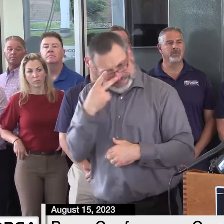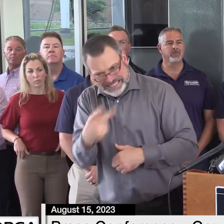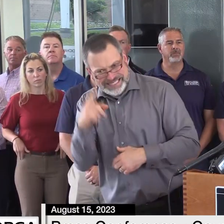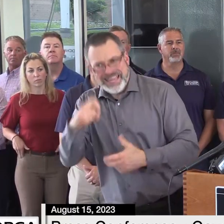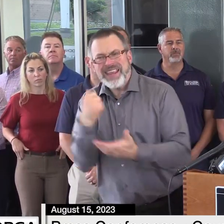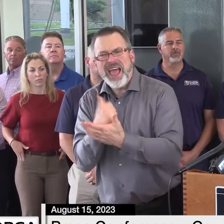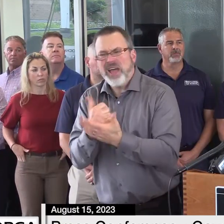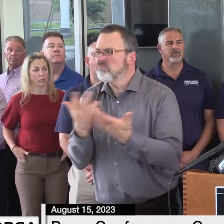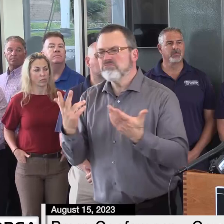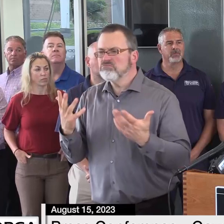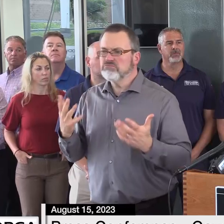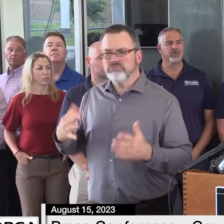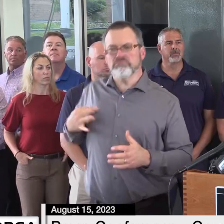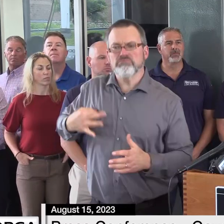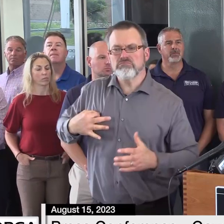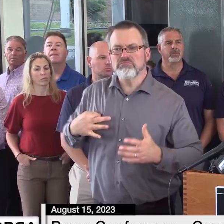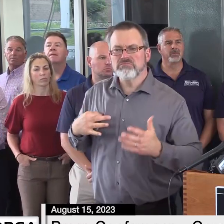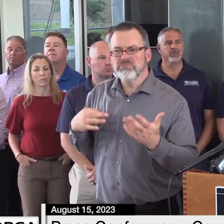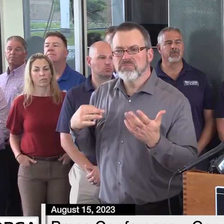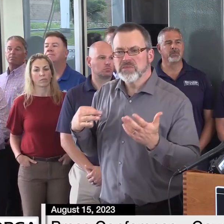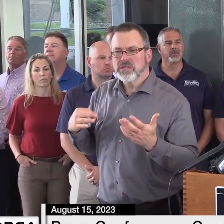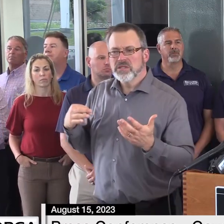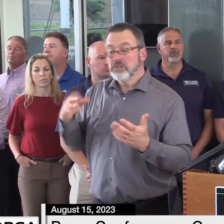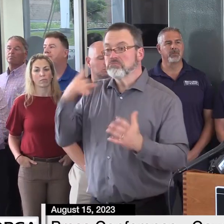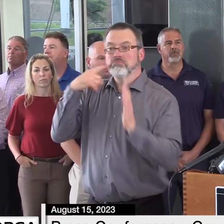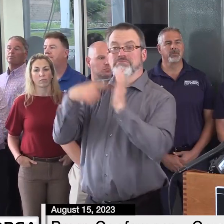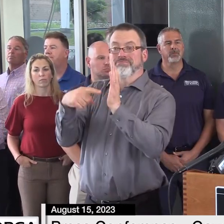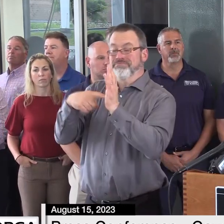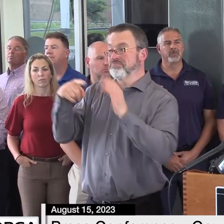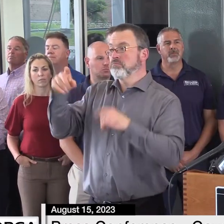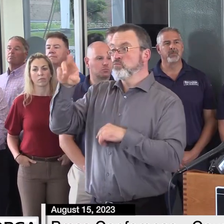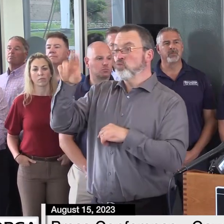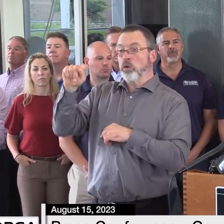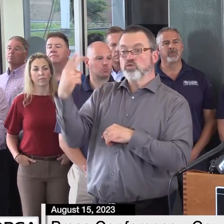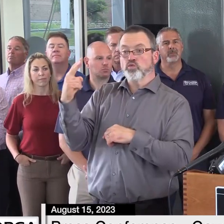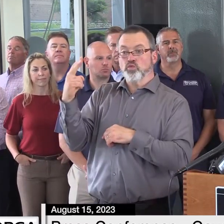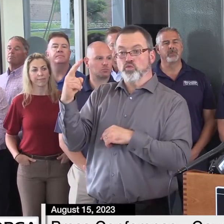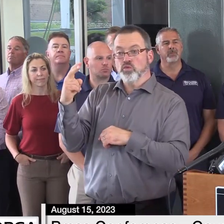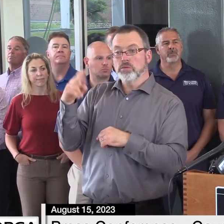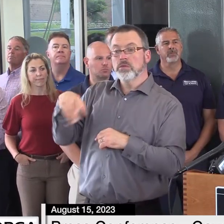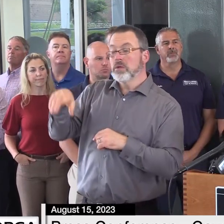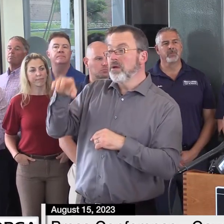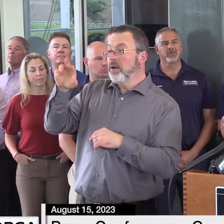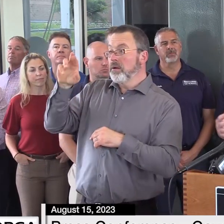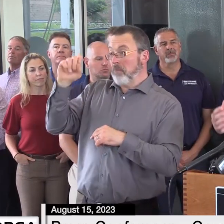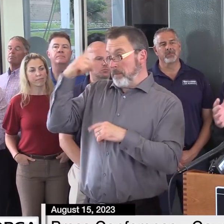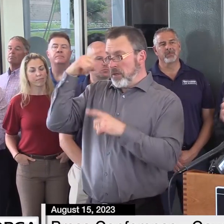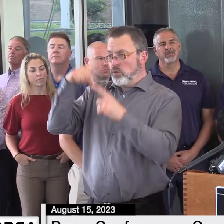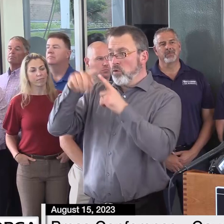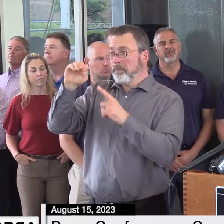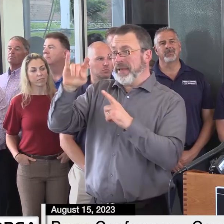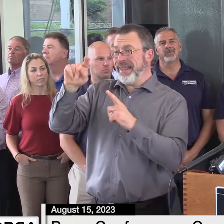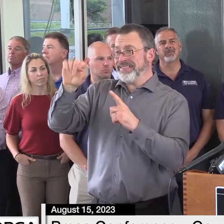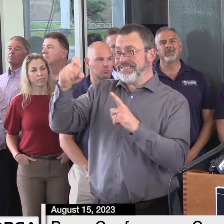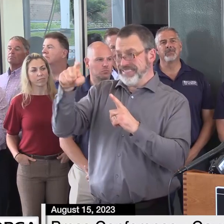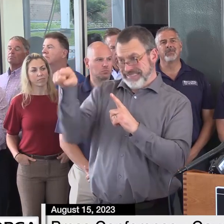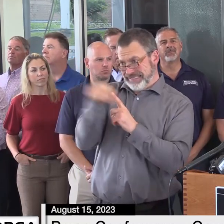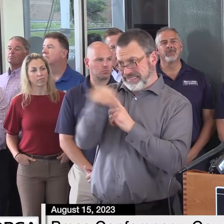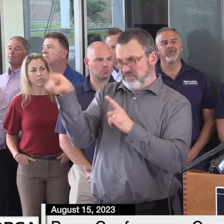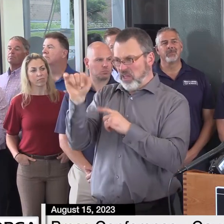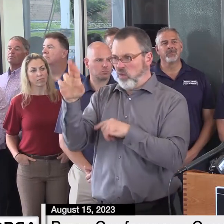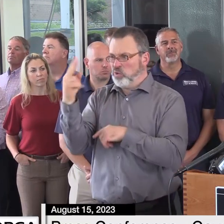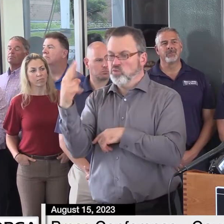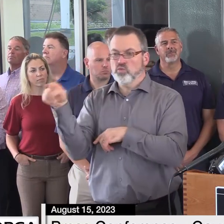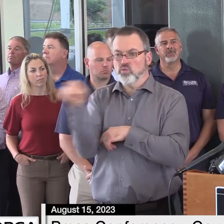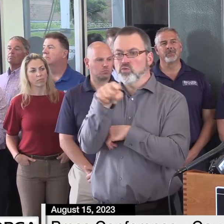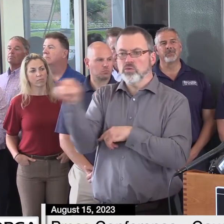was down on Route 2 going out of Montpelier towards Middlesex, and I saw the debris had been picked up